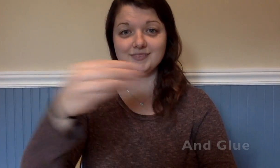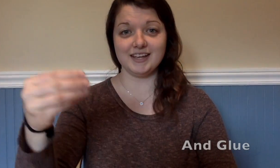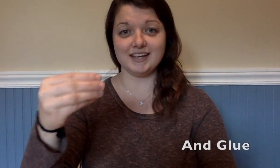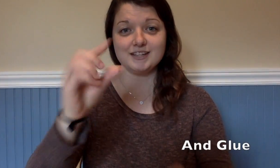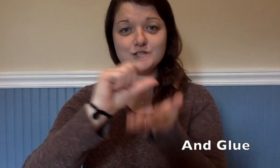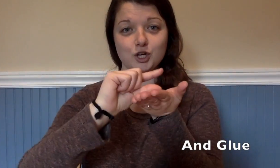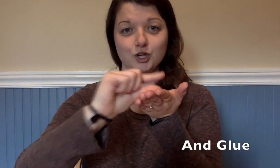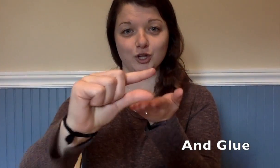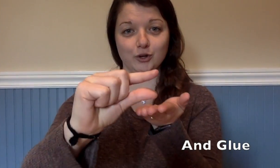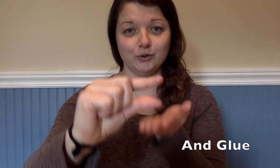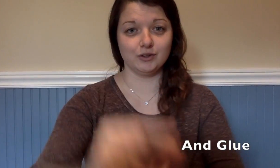and glue.